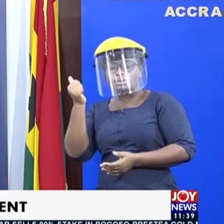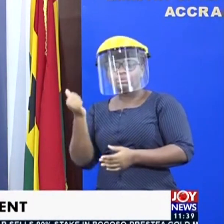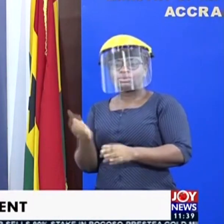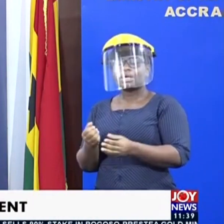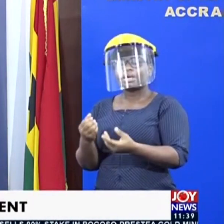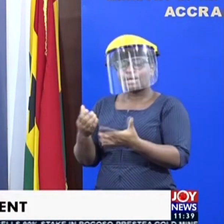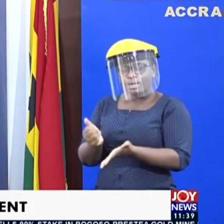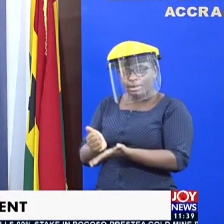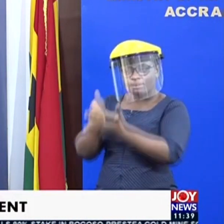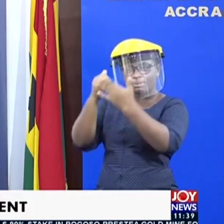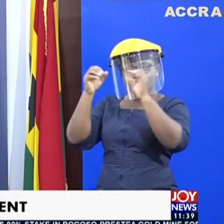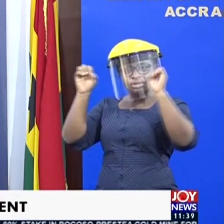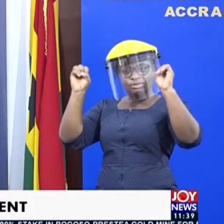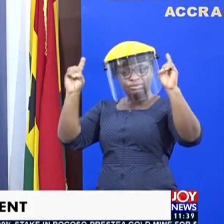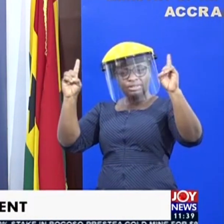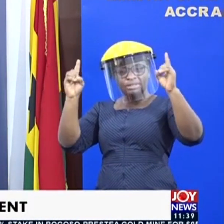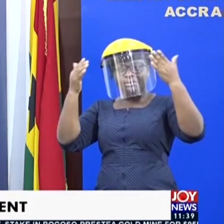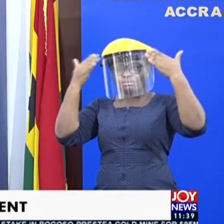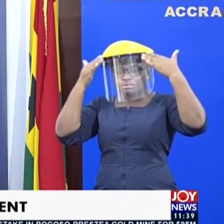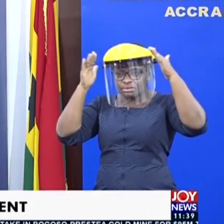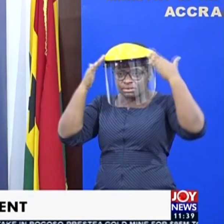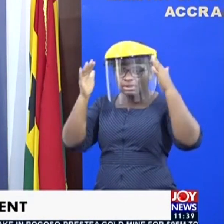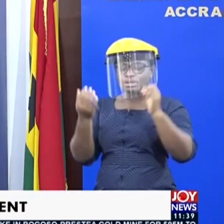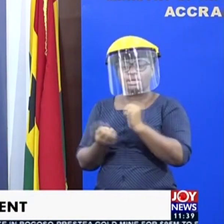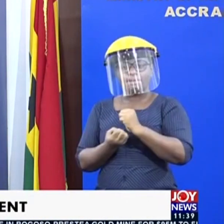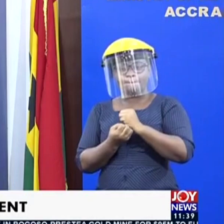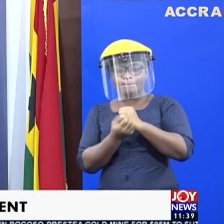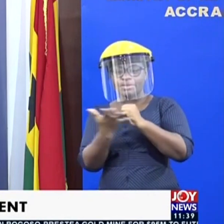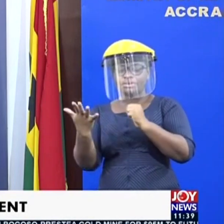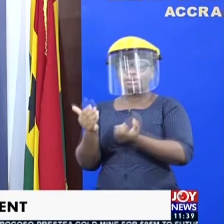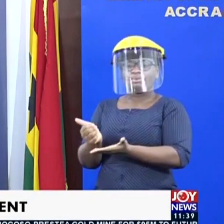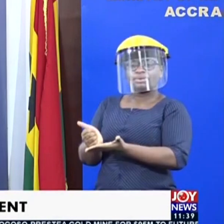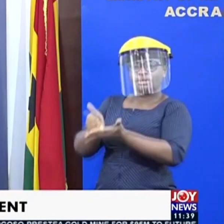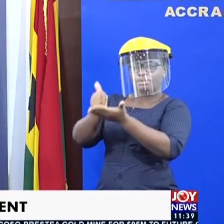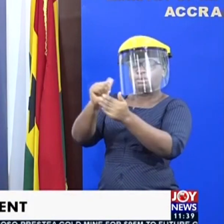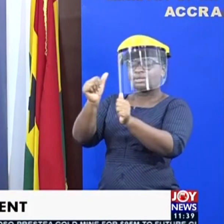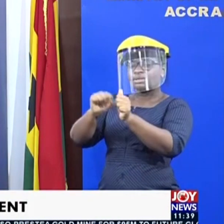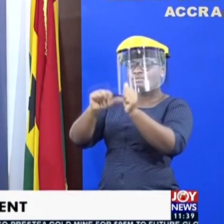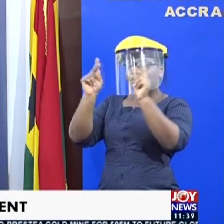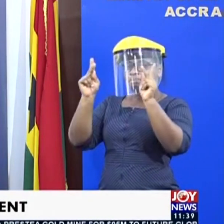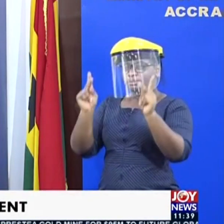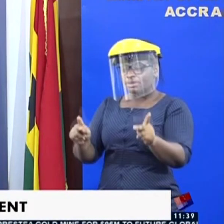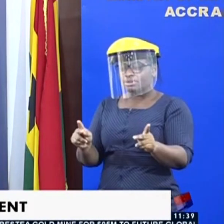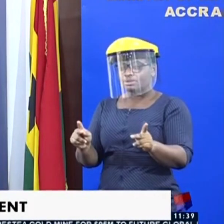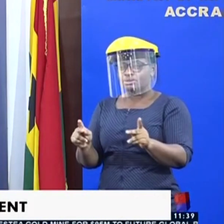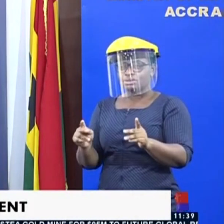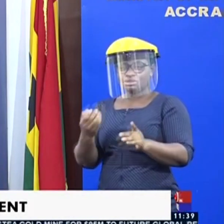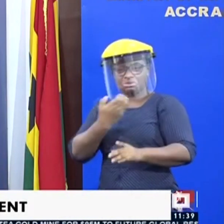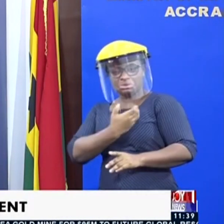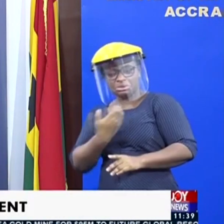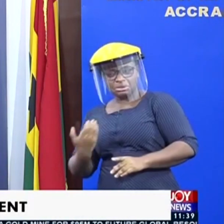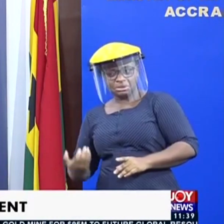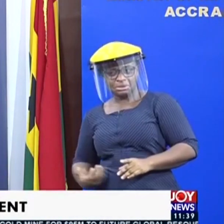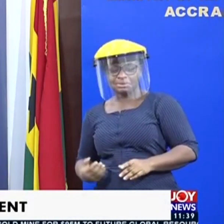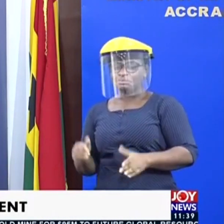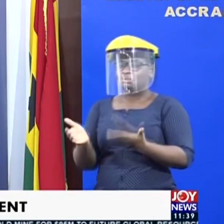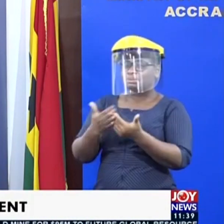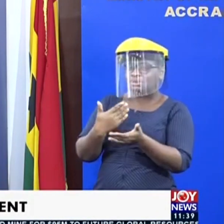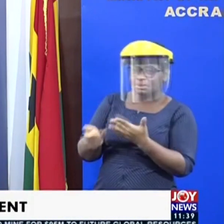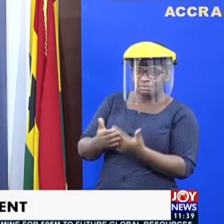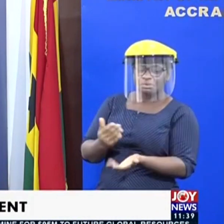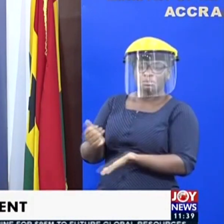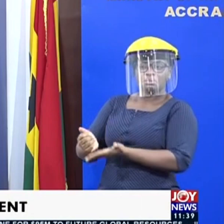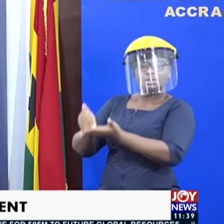intensifying our education, and we are hoping that the media will assist us, and everybody, opinion leaders, chiefs, everyone, will encourage to ensure